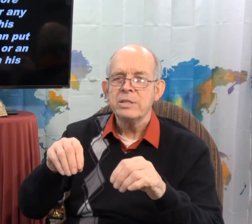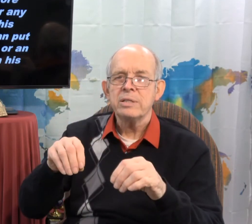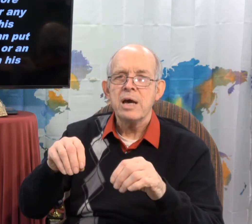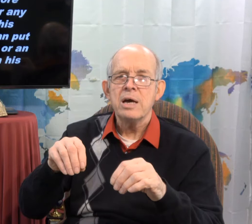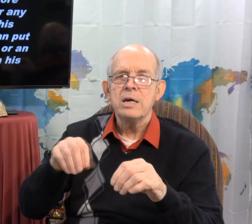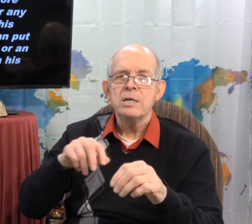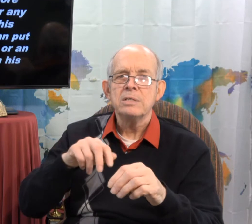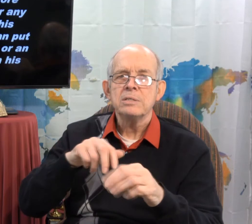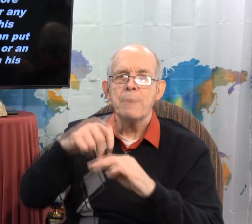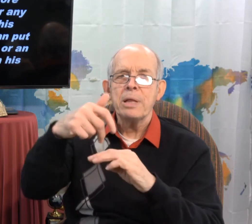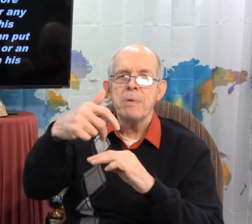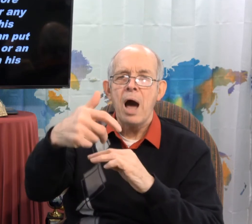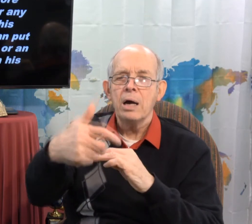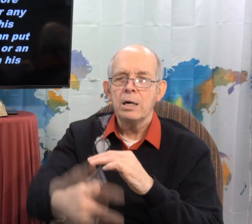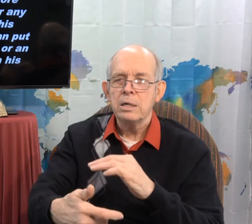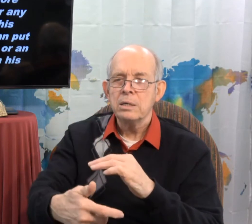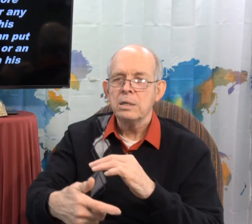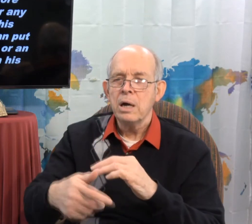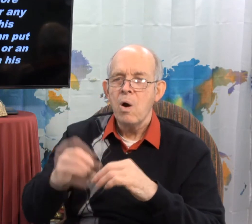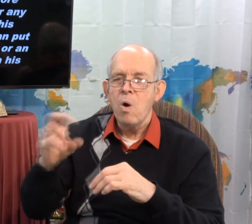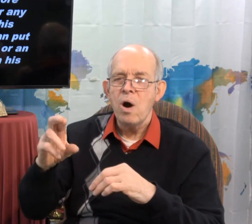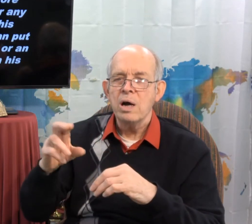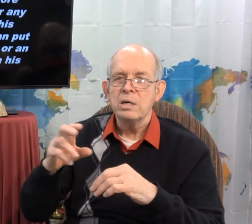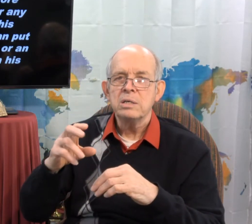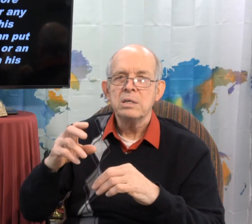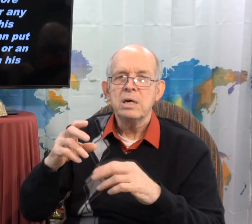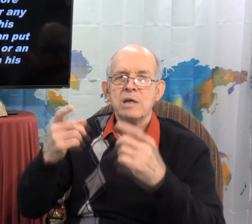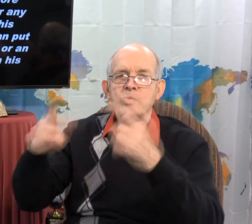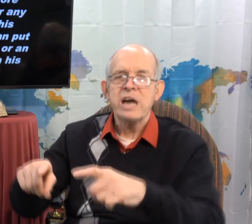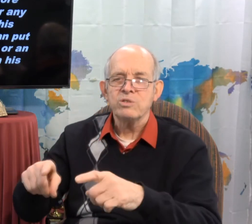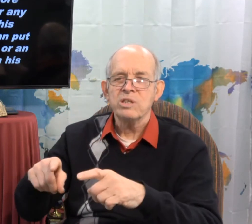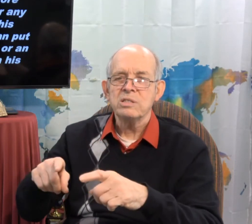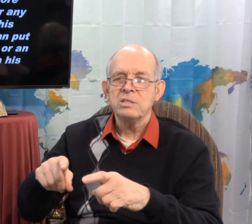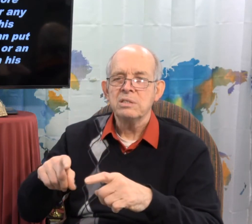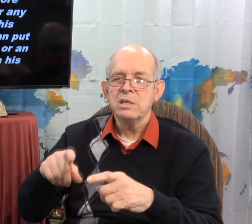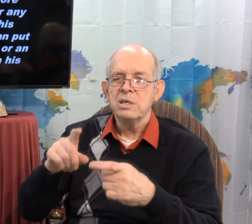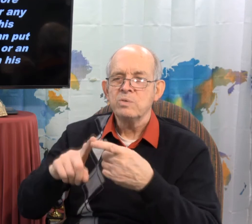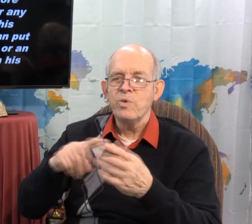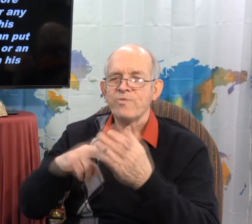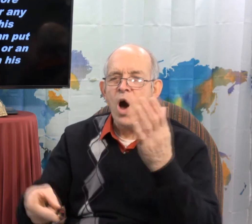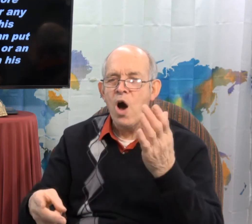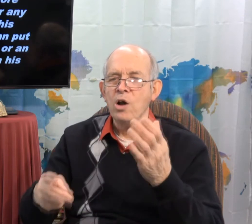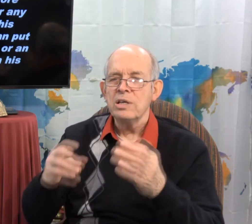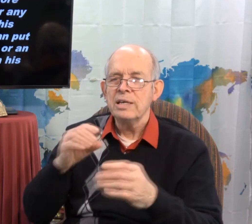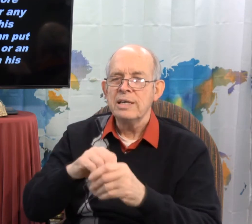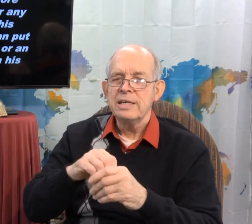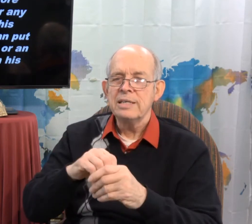the deputy black or a profession to find